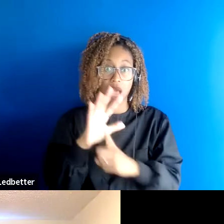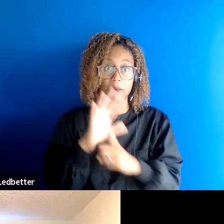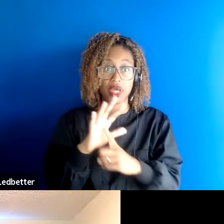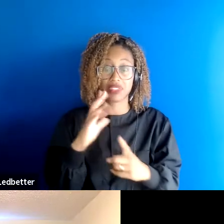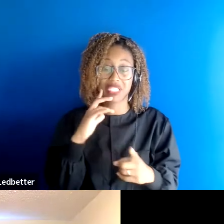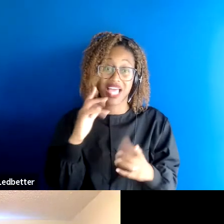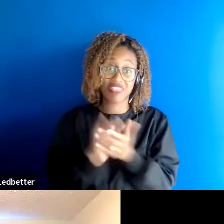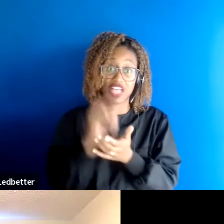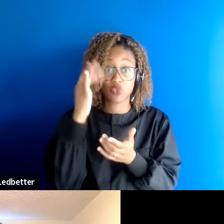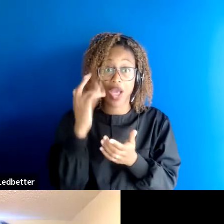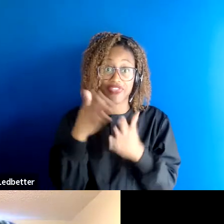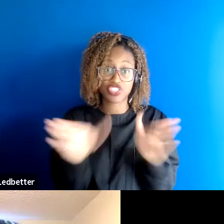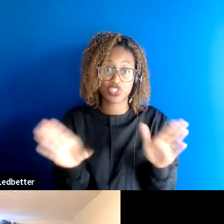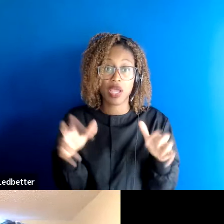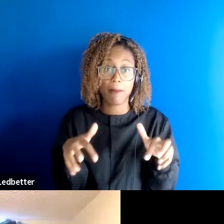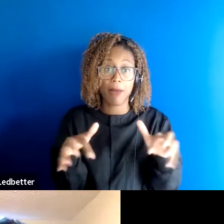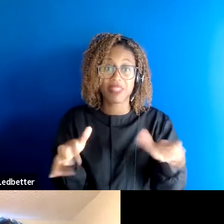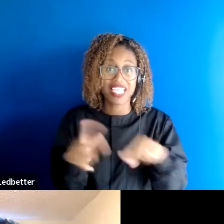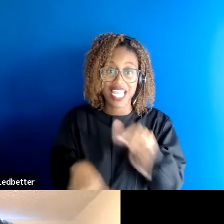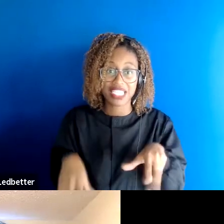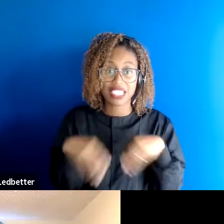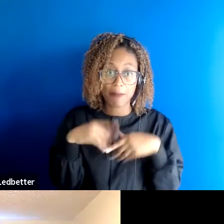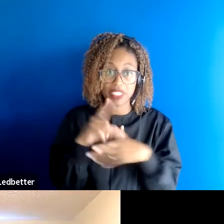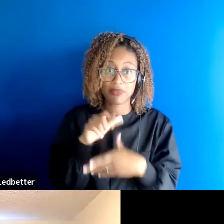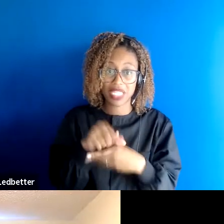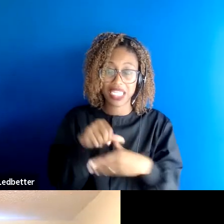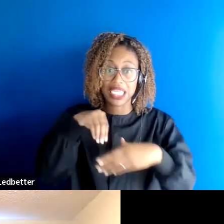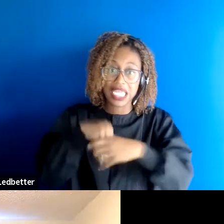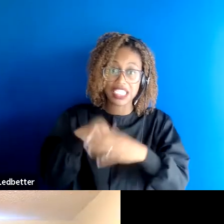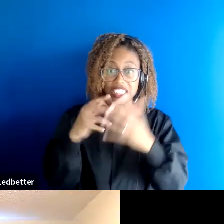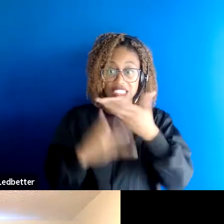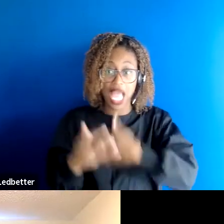general public can't accept disability in society?